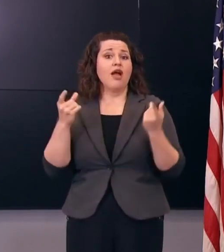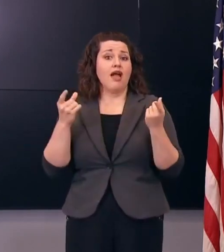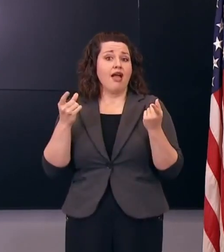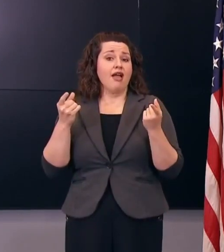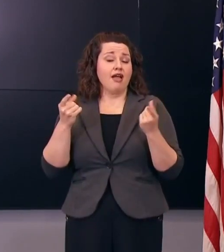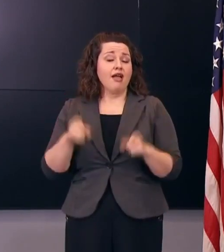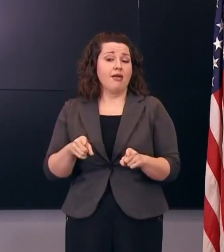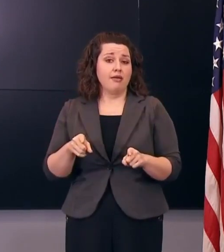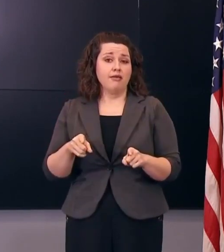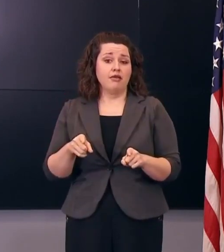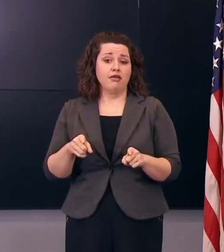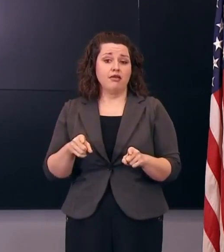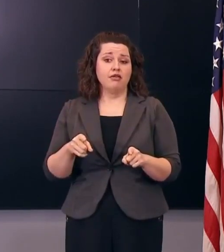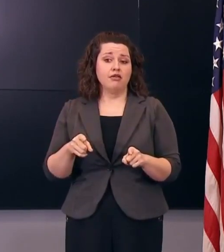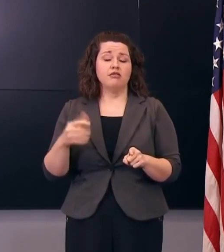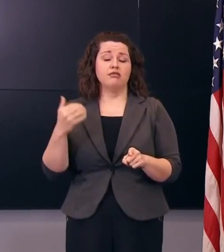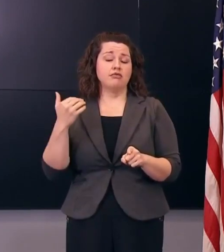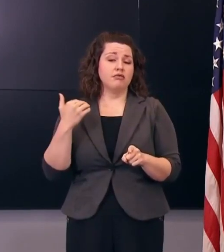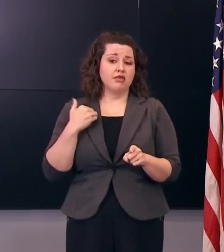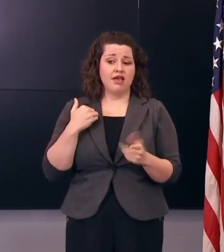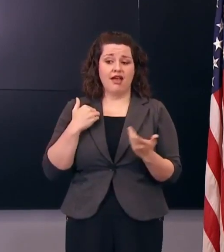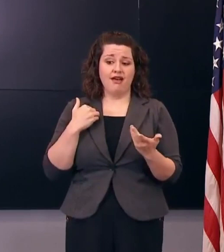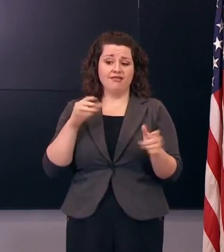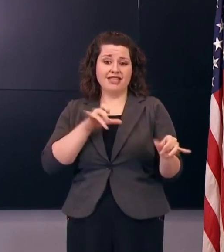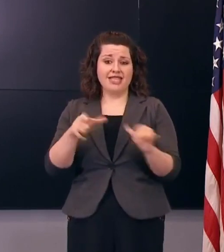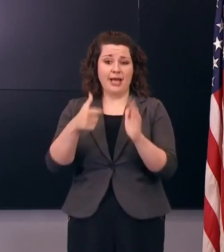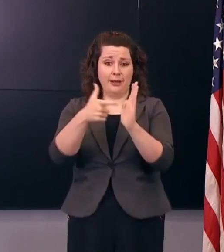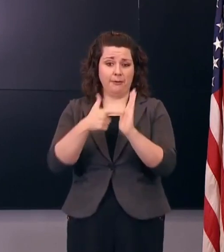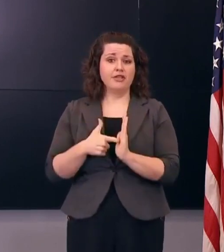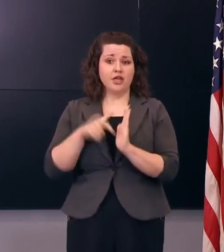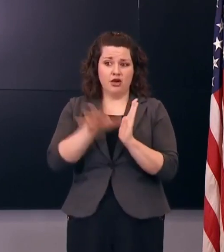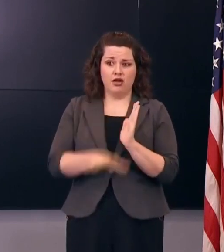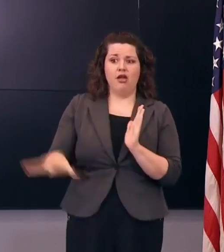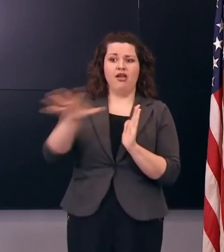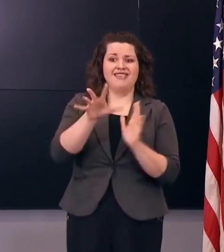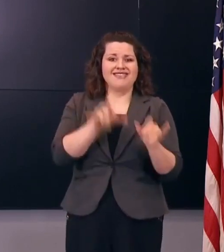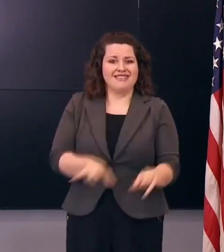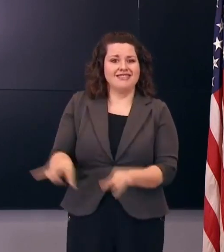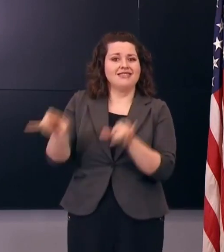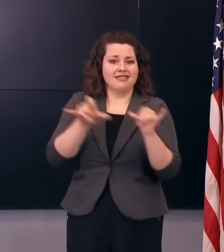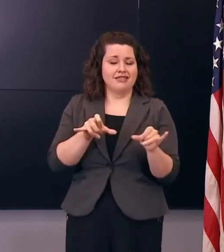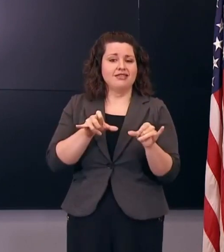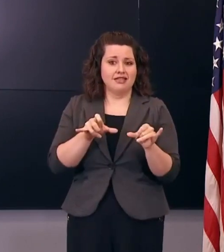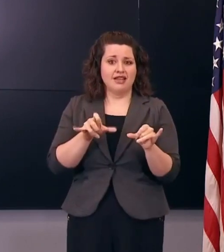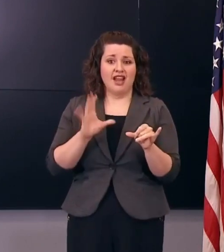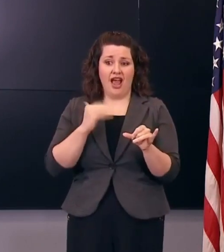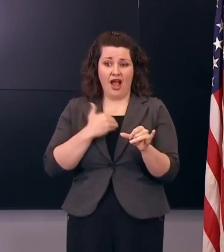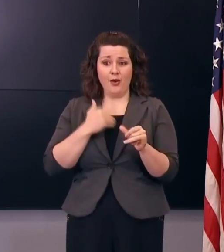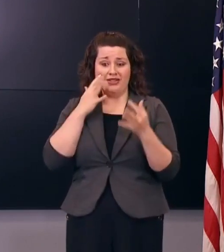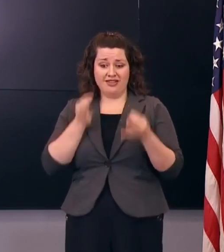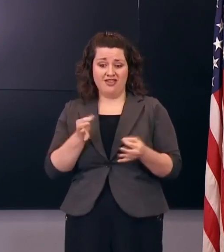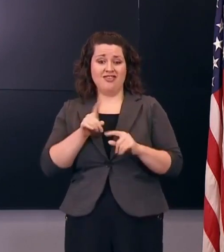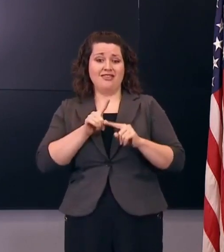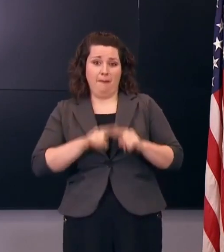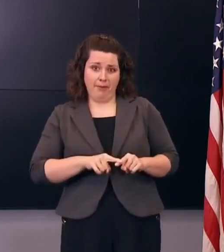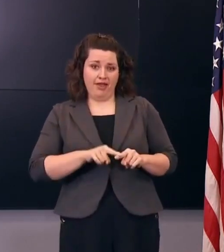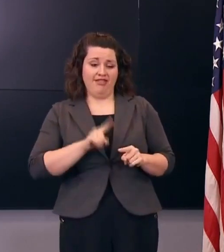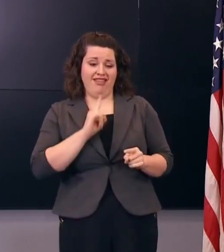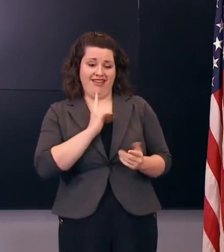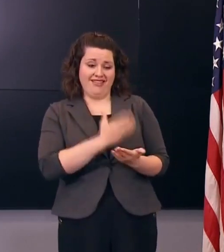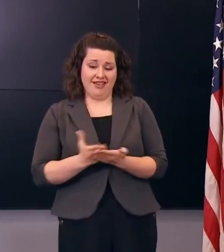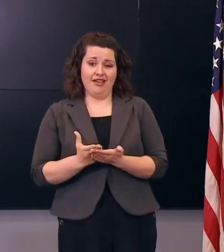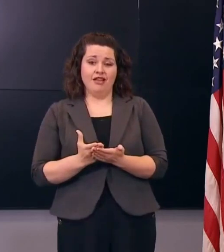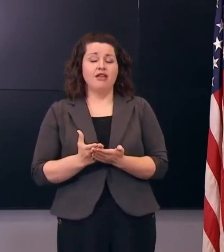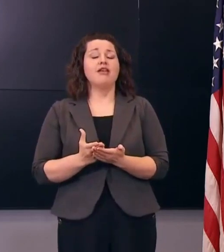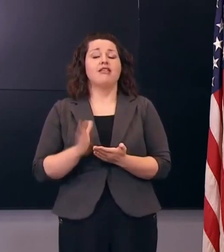we have the same criteria and we're consistent in what we're basing our decisions on, that